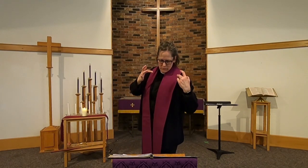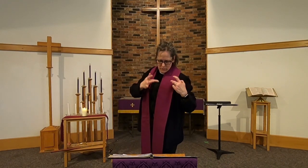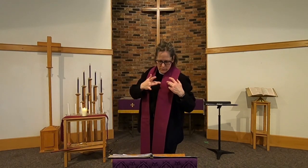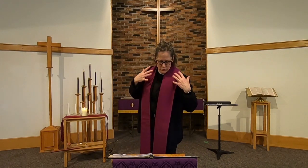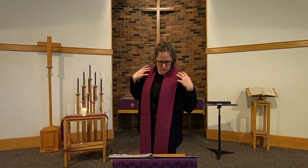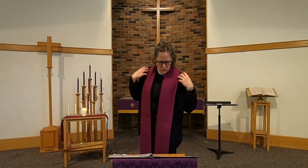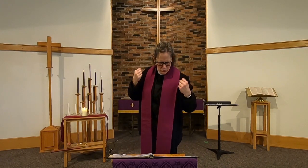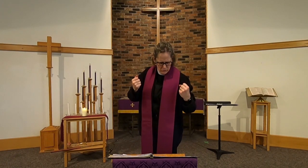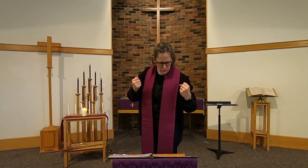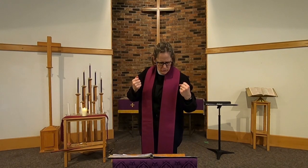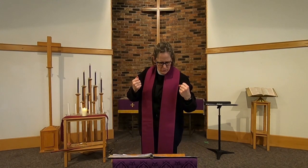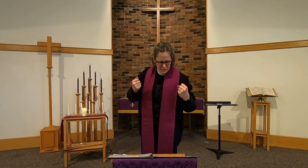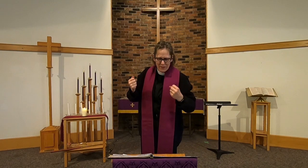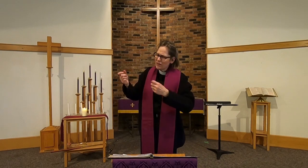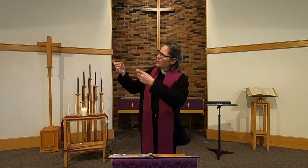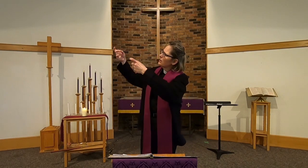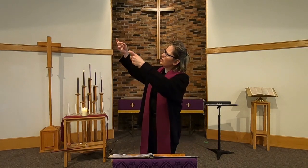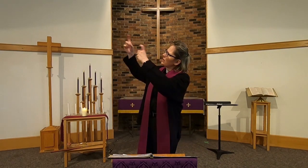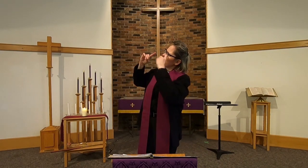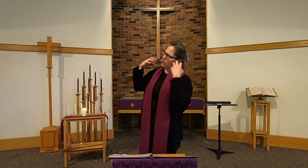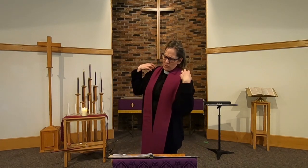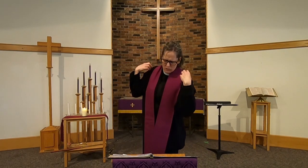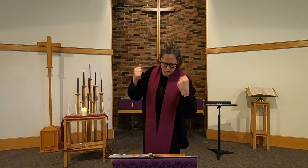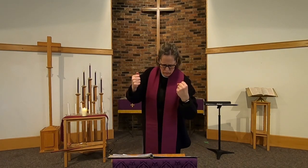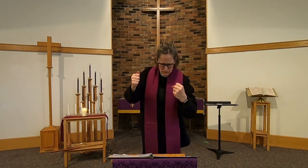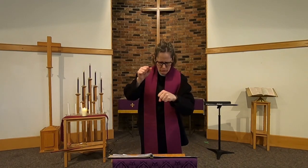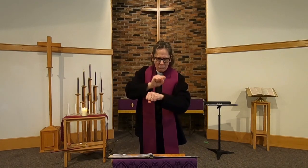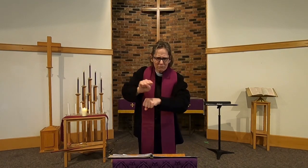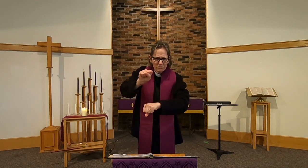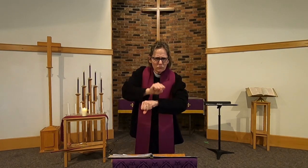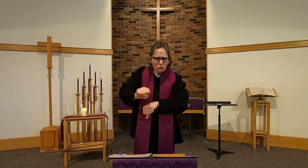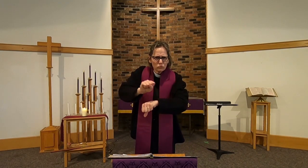Give us hearts of courage and strength